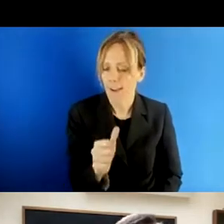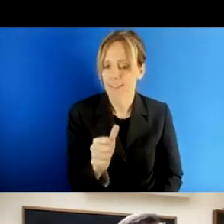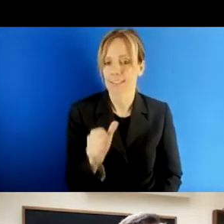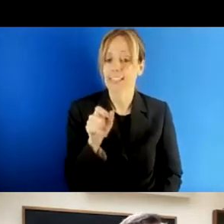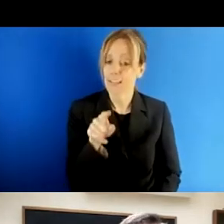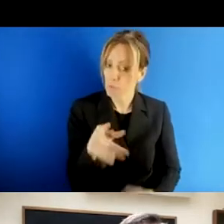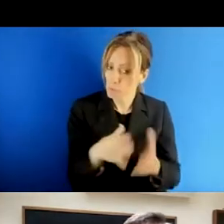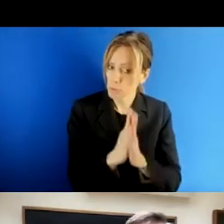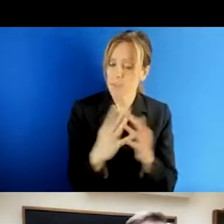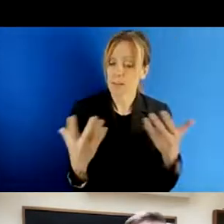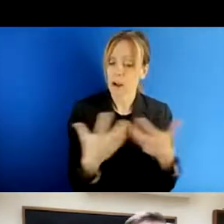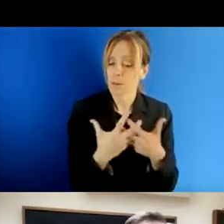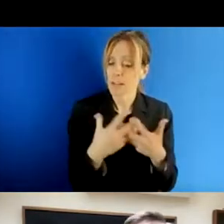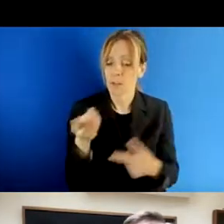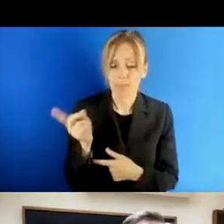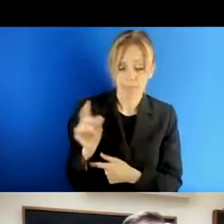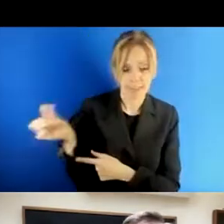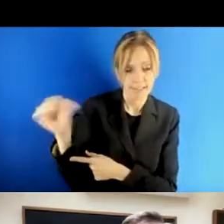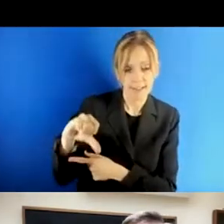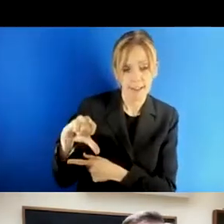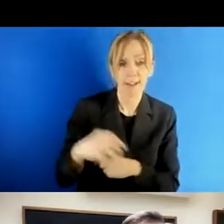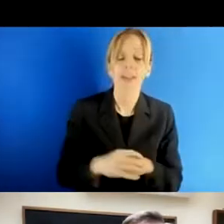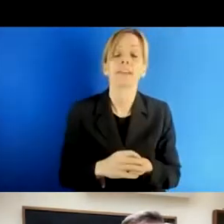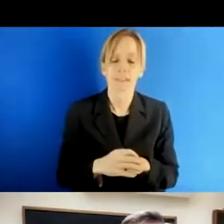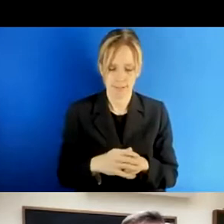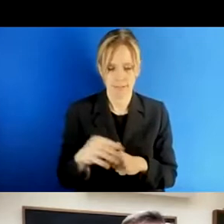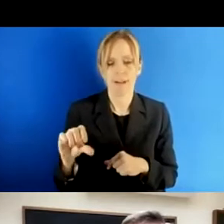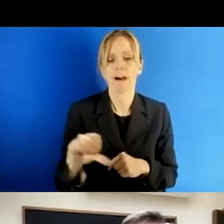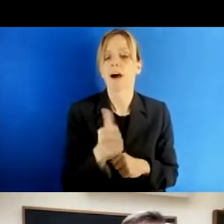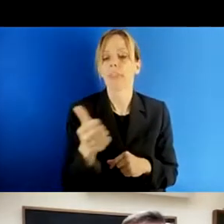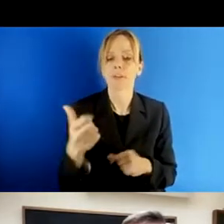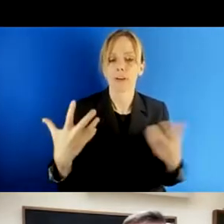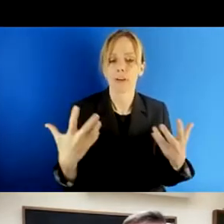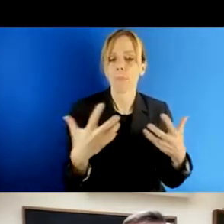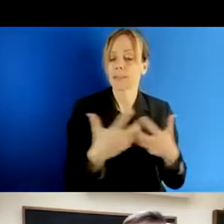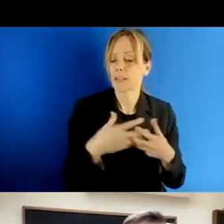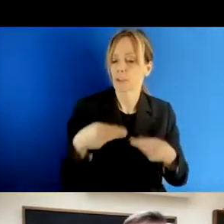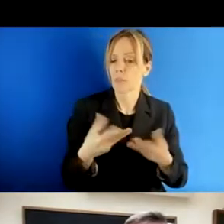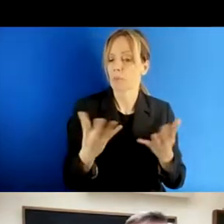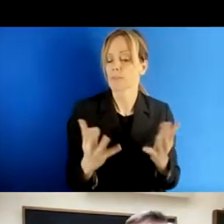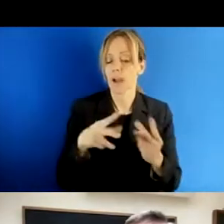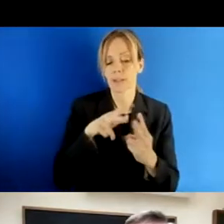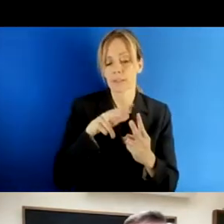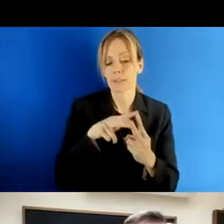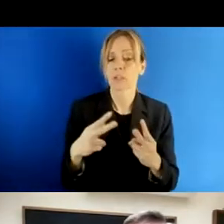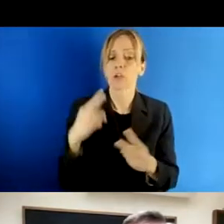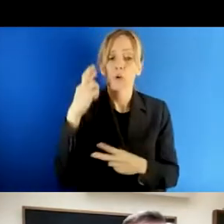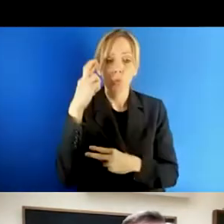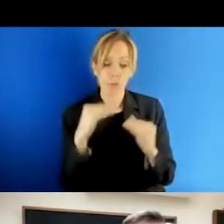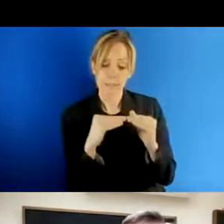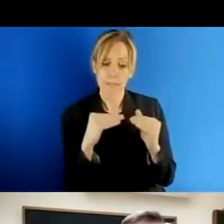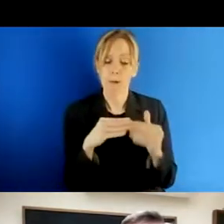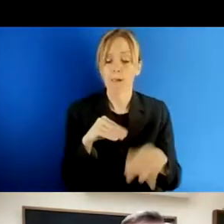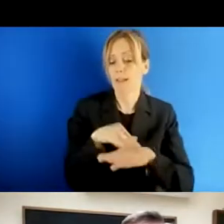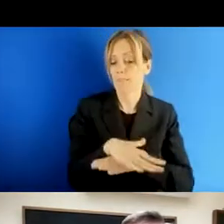they deny that accommodation, then another accommodation that provides both reasonable and effective access needs to be provided.